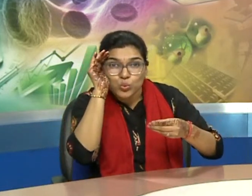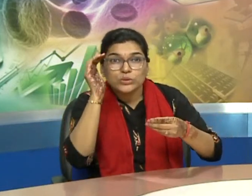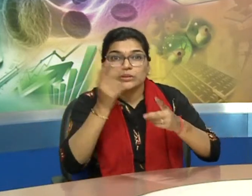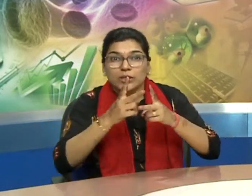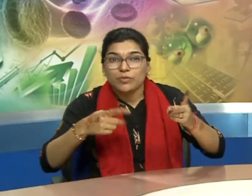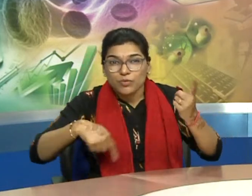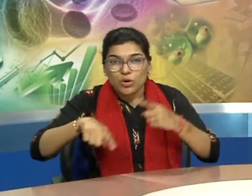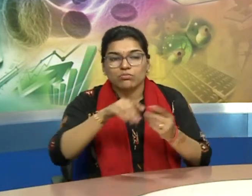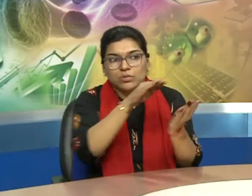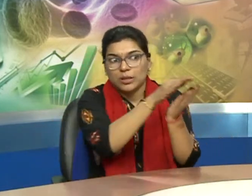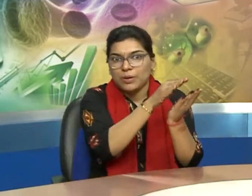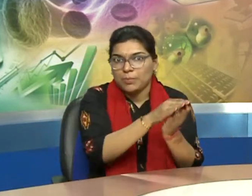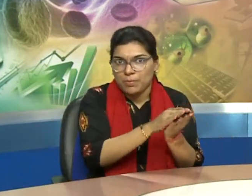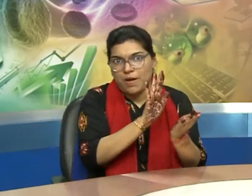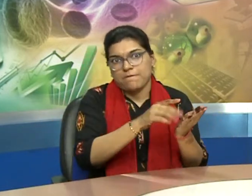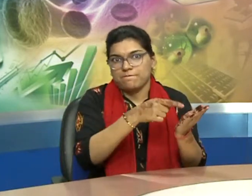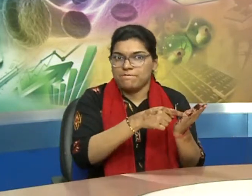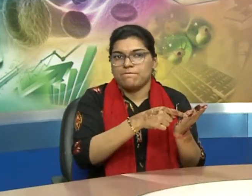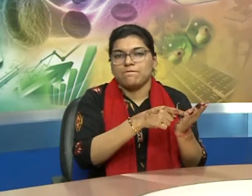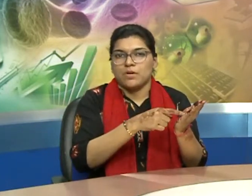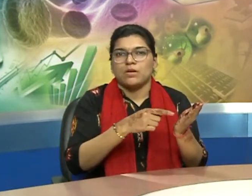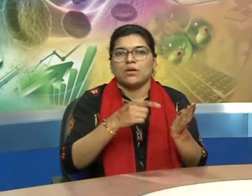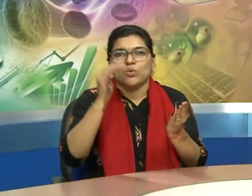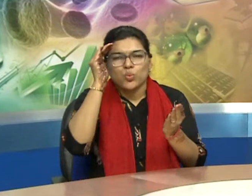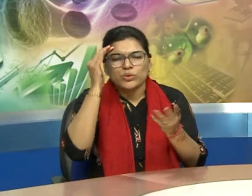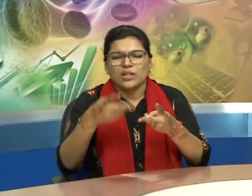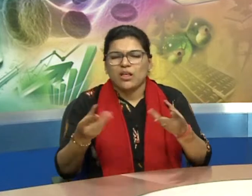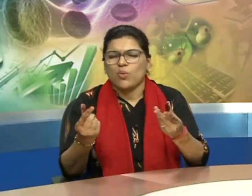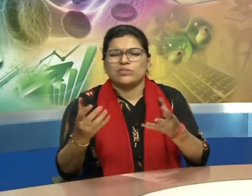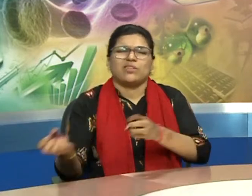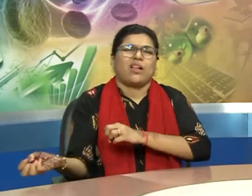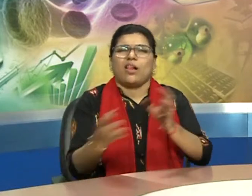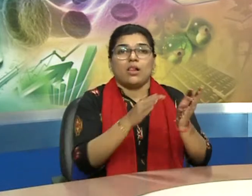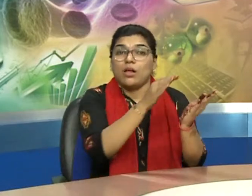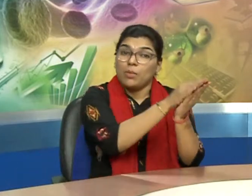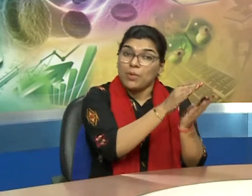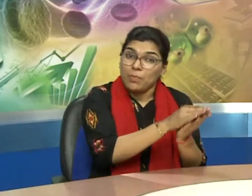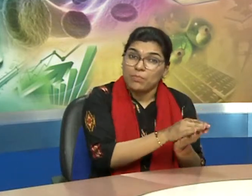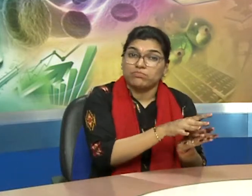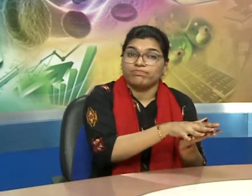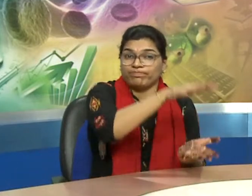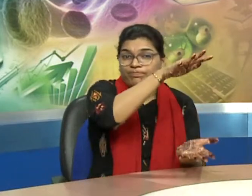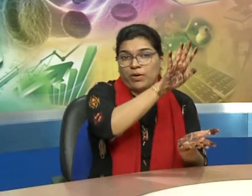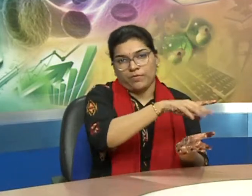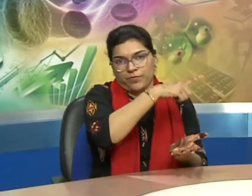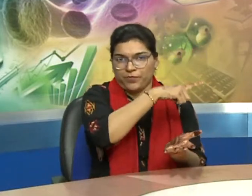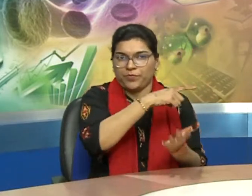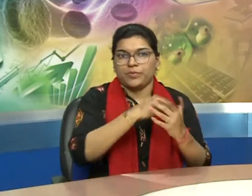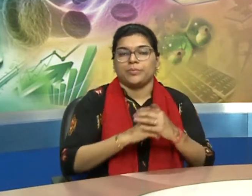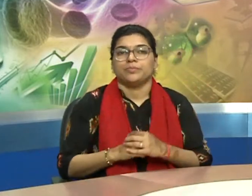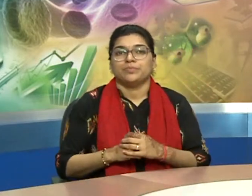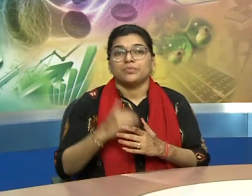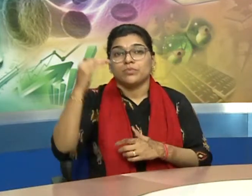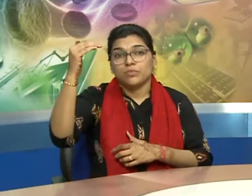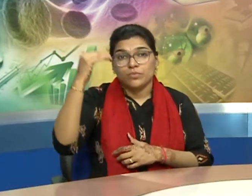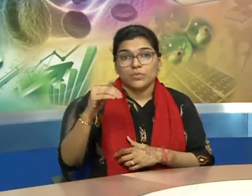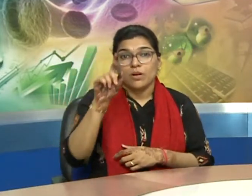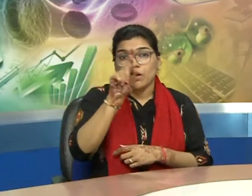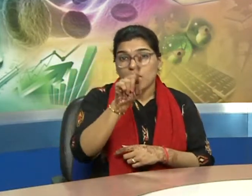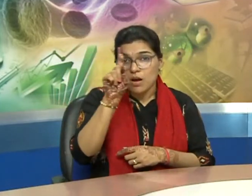graphic material, then those library can provide the necessary material in graphics form. And